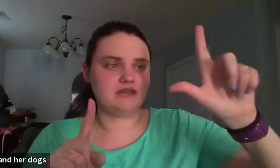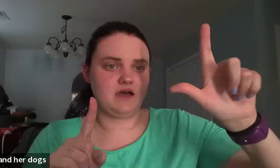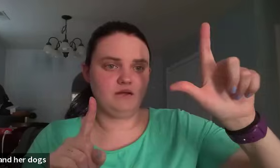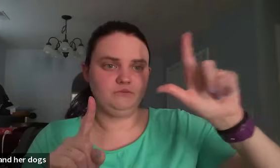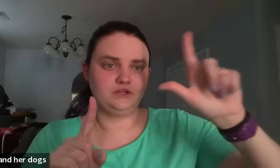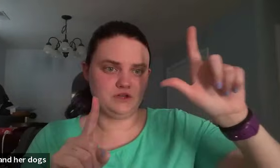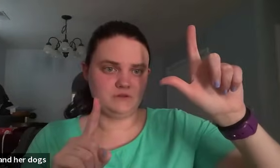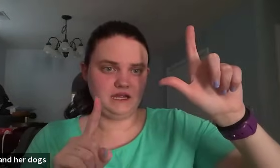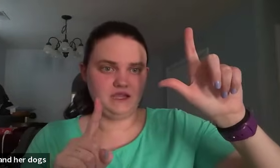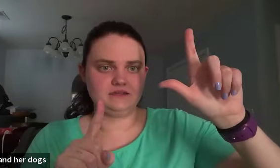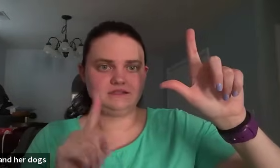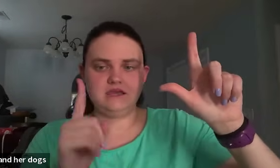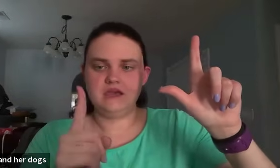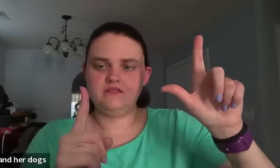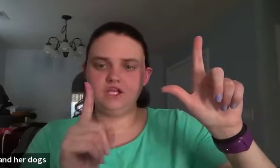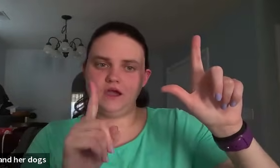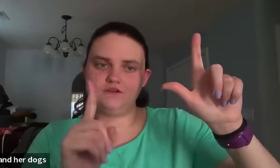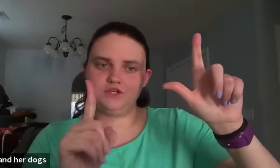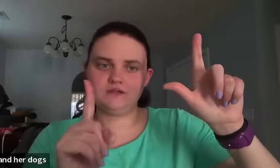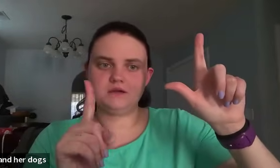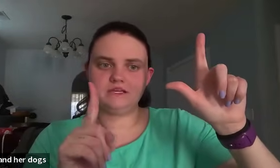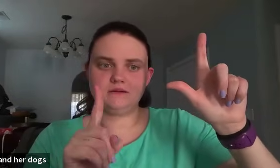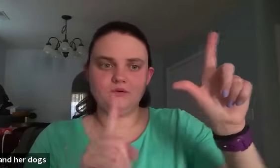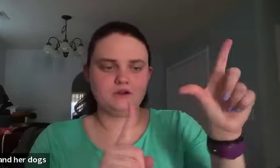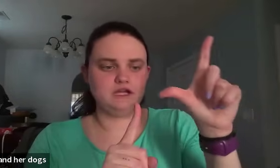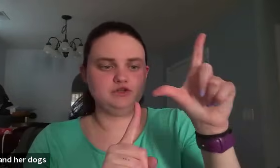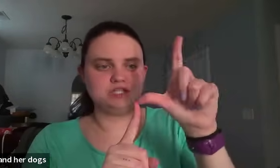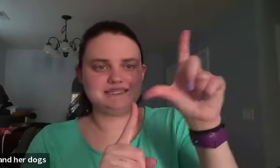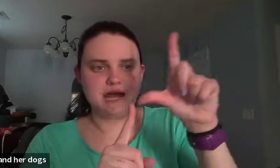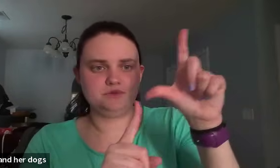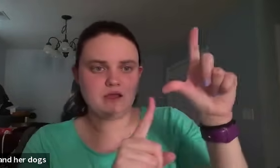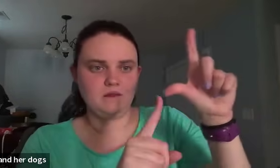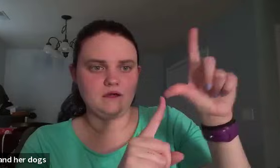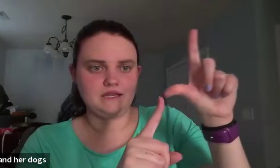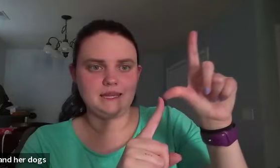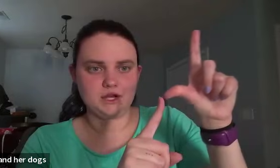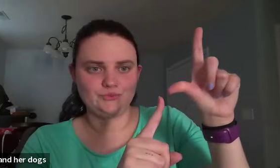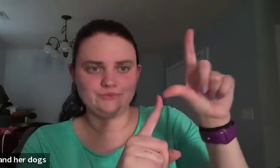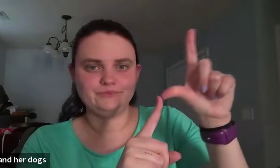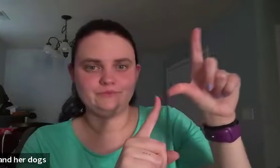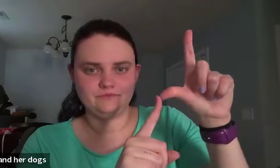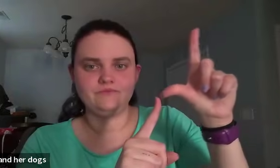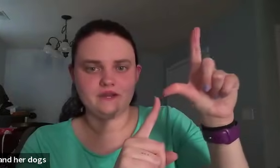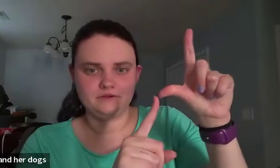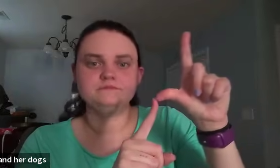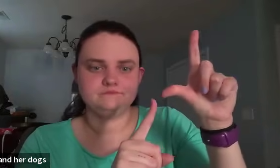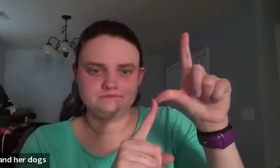an L with your dominant hand, and then you have your non-dominant and a pointer, and you just tap your L on it. Letter, letter.